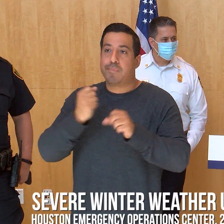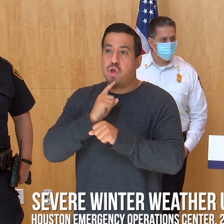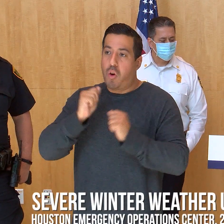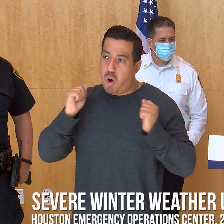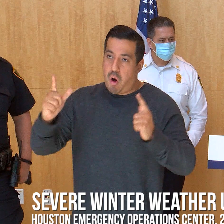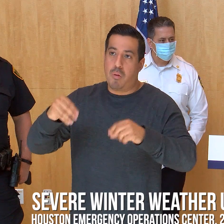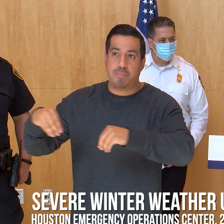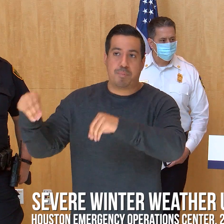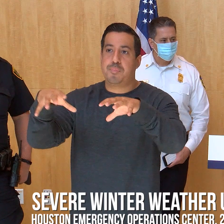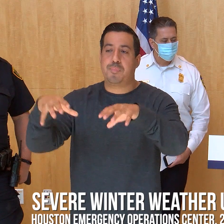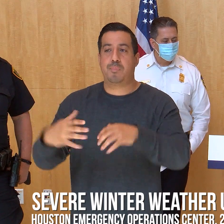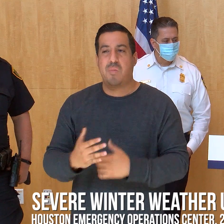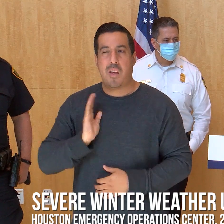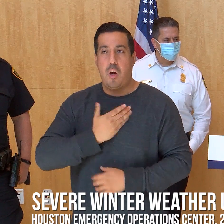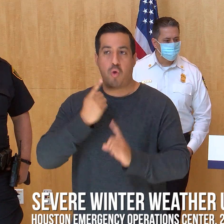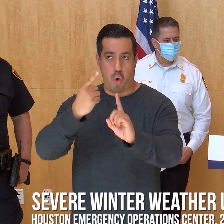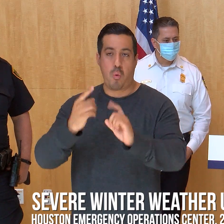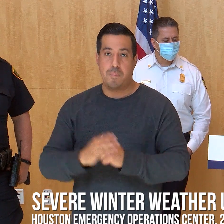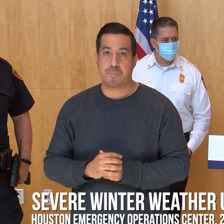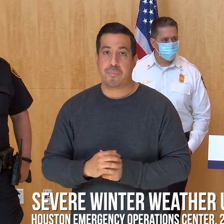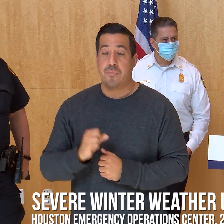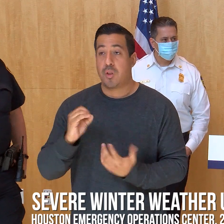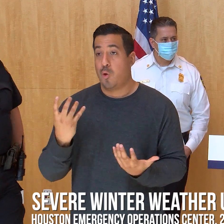quickly as possible. And so really